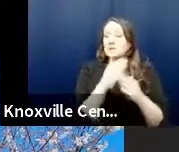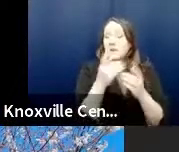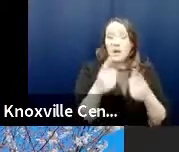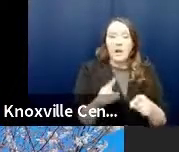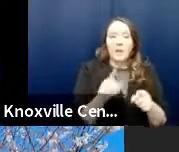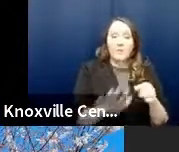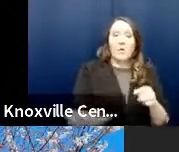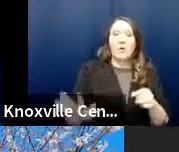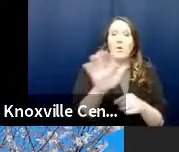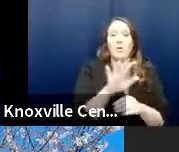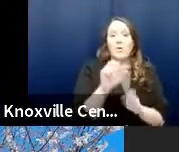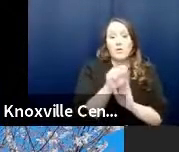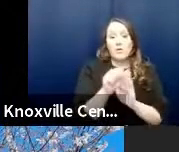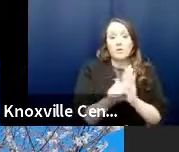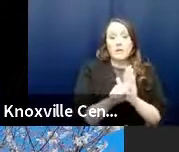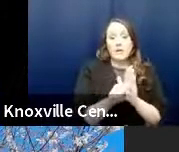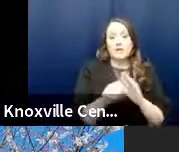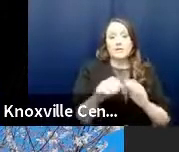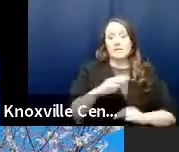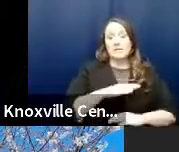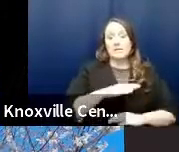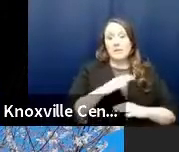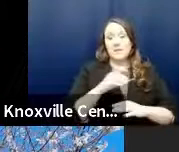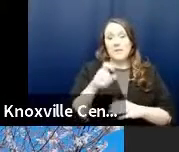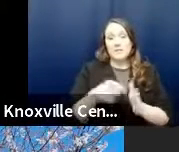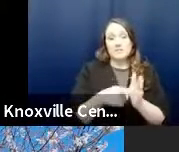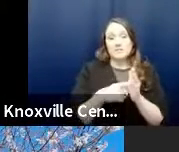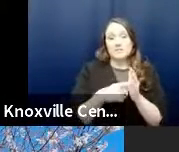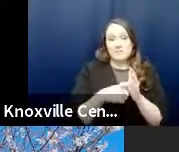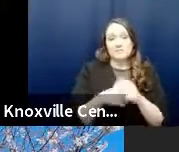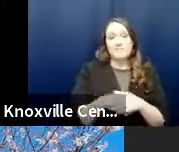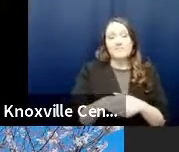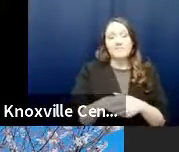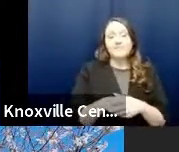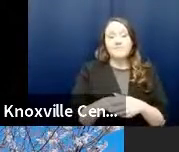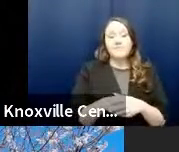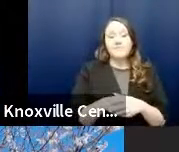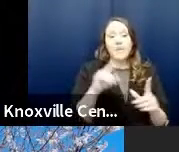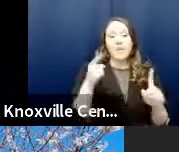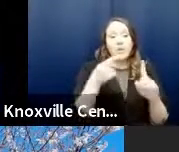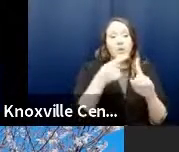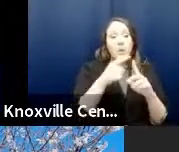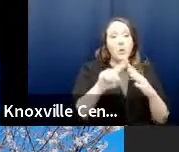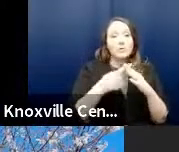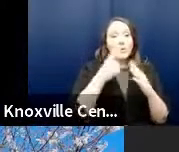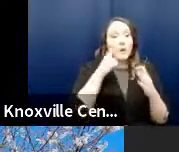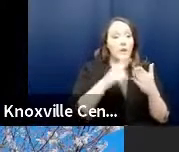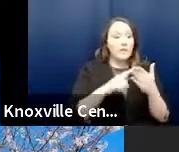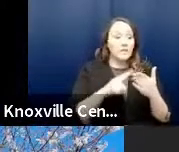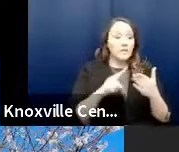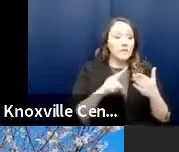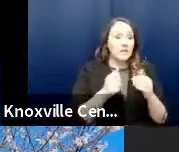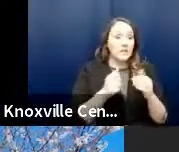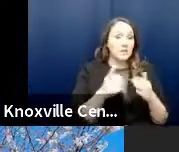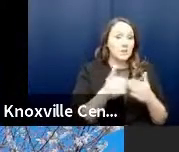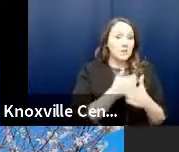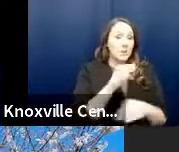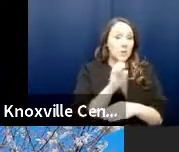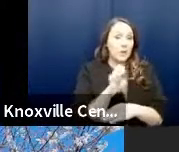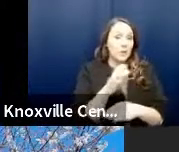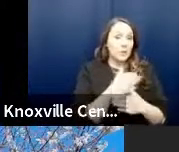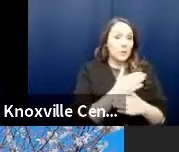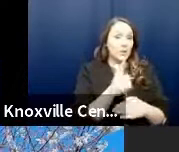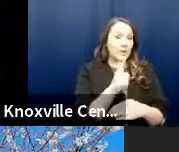to try to meet the growing demand. The goals remain to initiate investigations for all new cases within 24